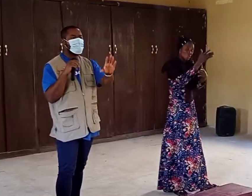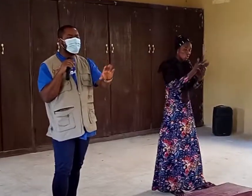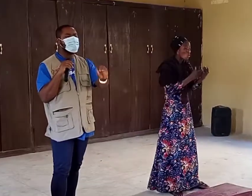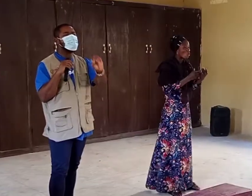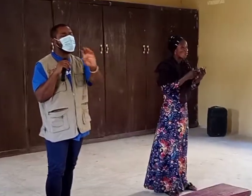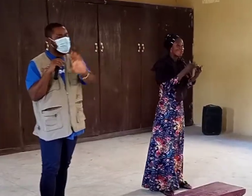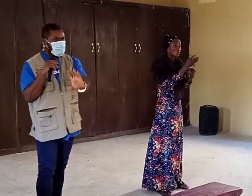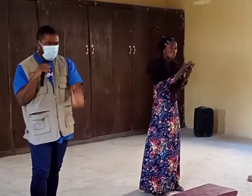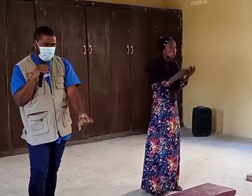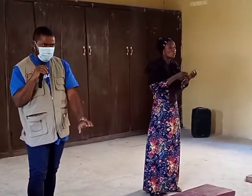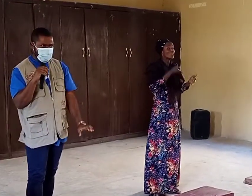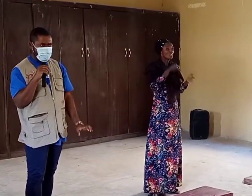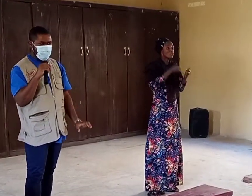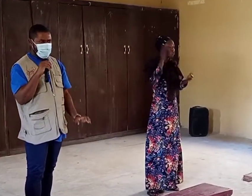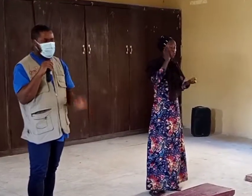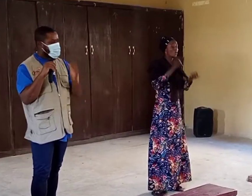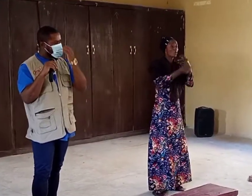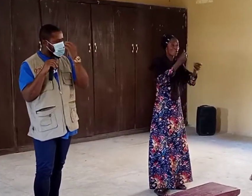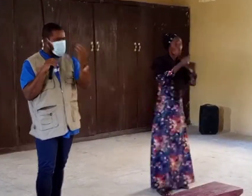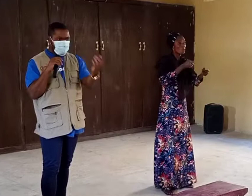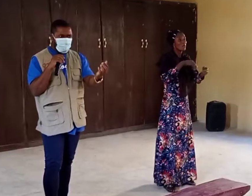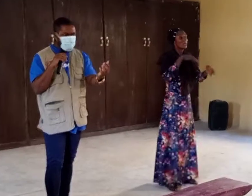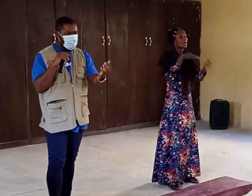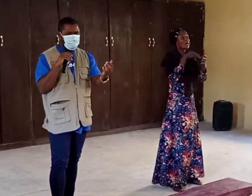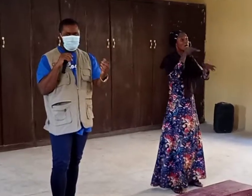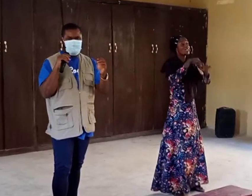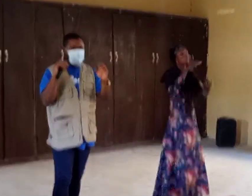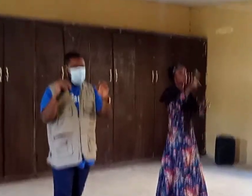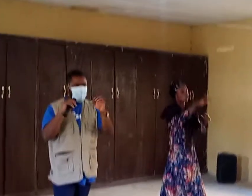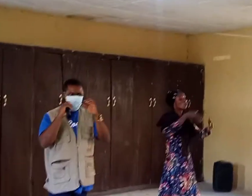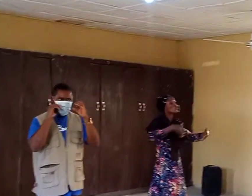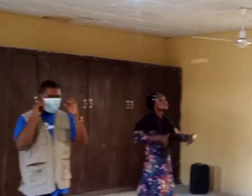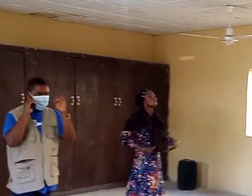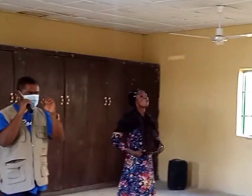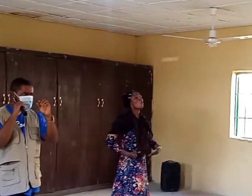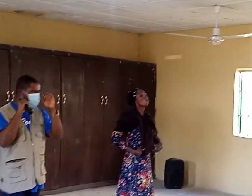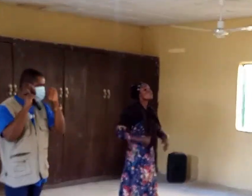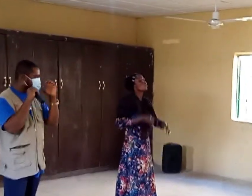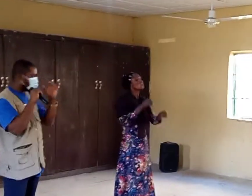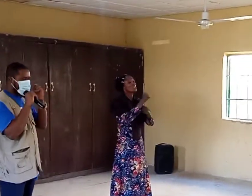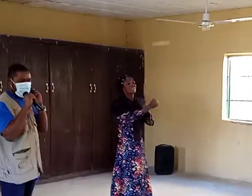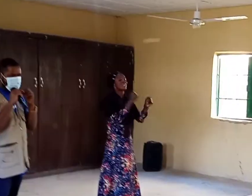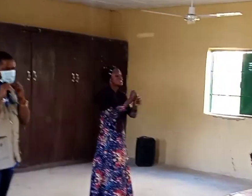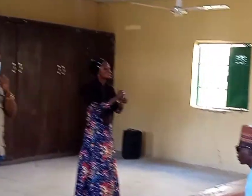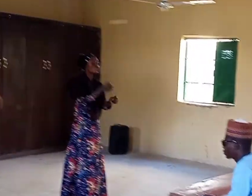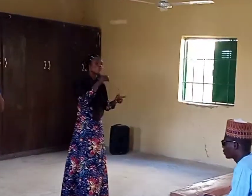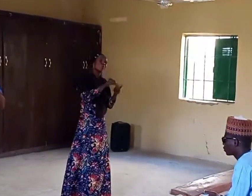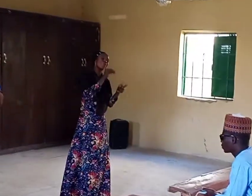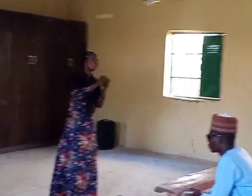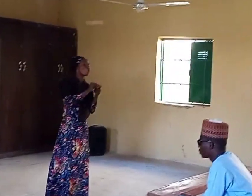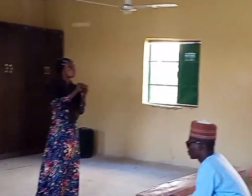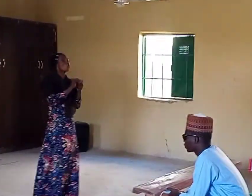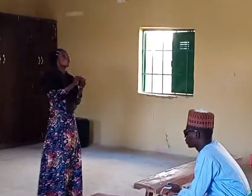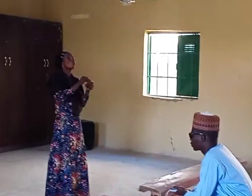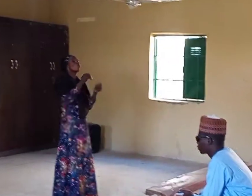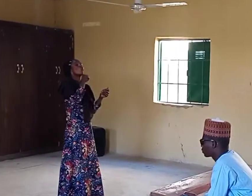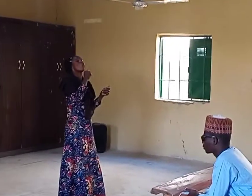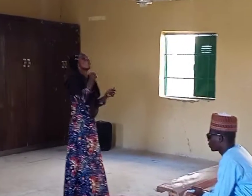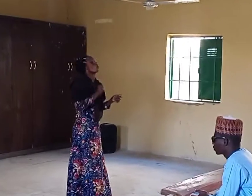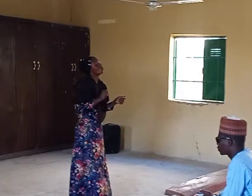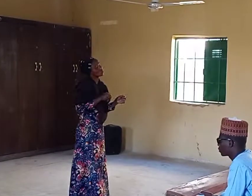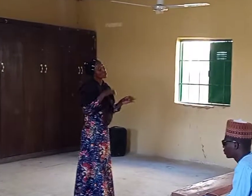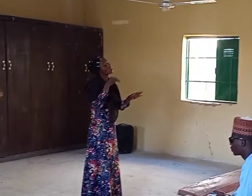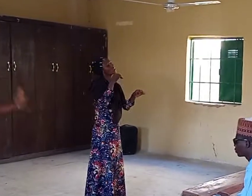has a way of going weaker. You may not be able to see. You begin to need your glasses. You may not be able